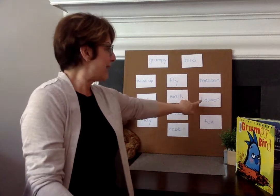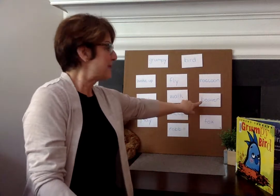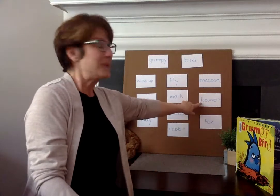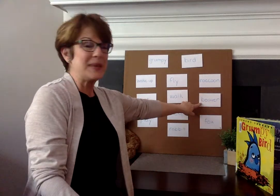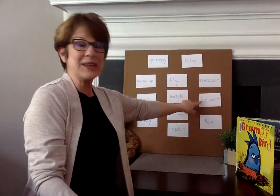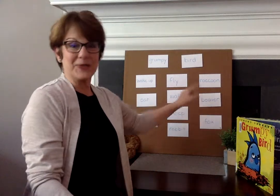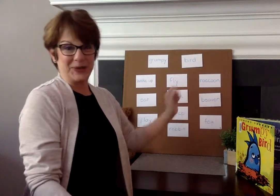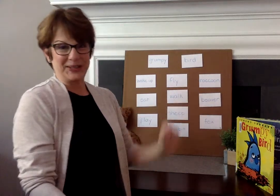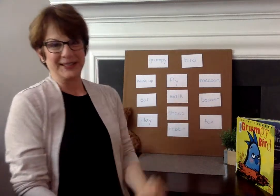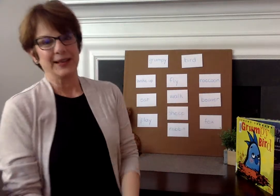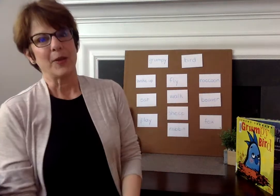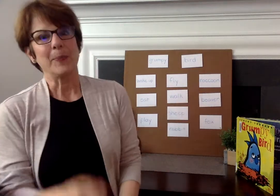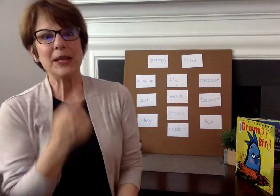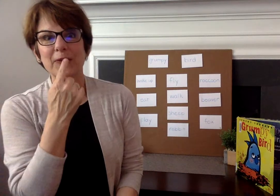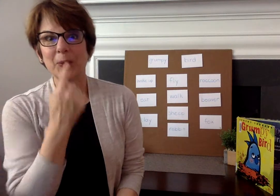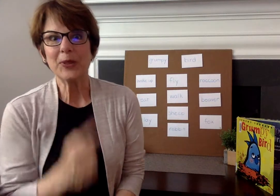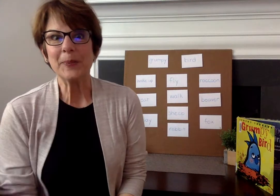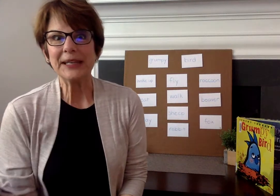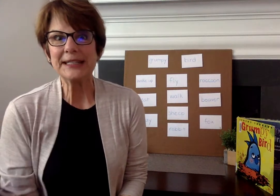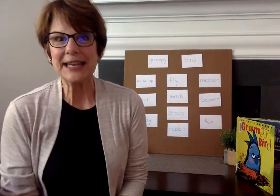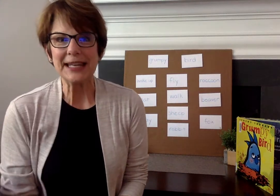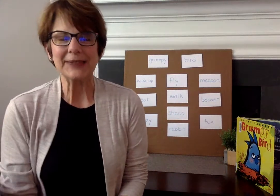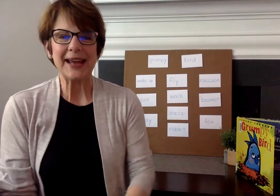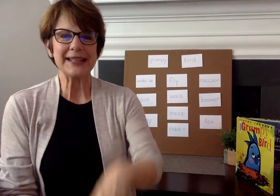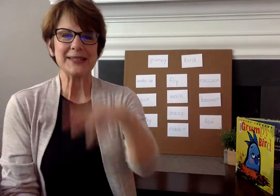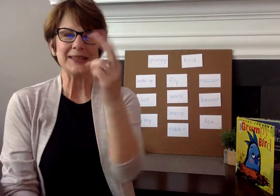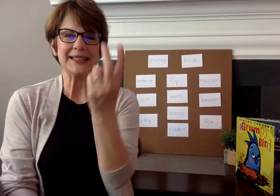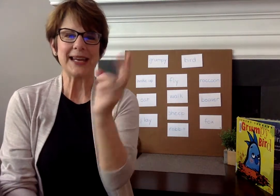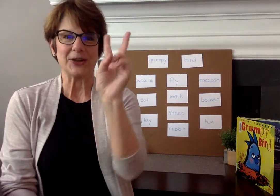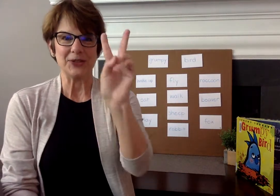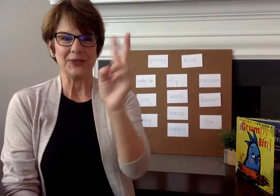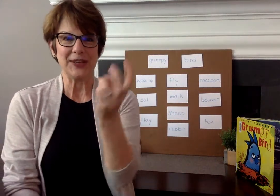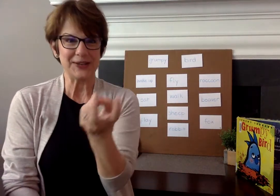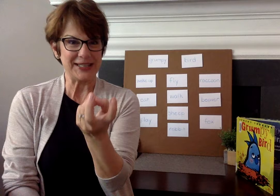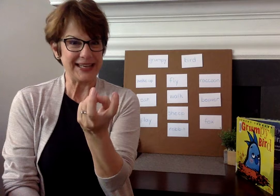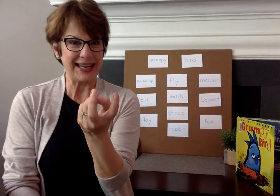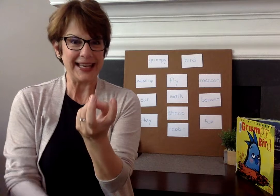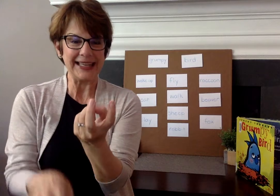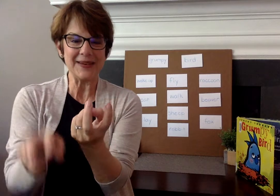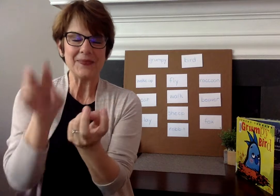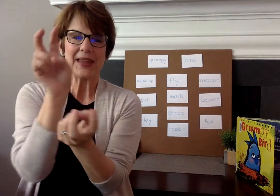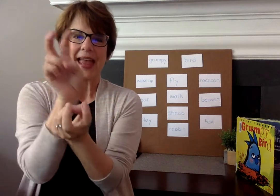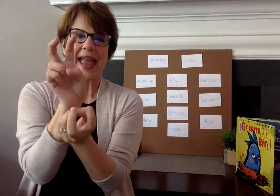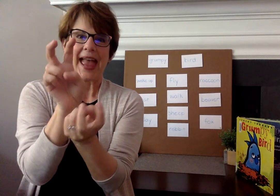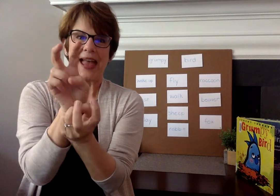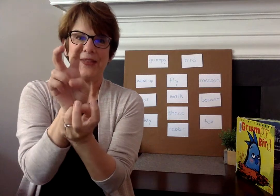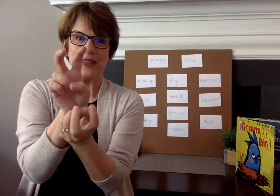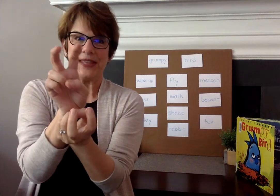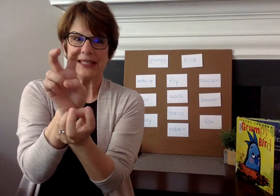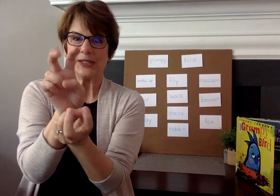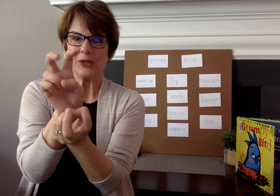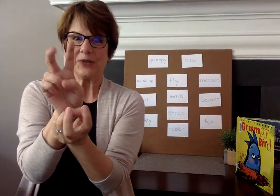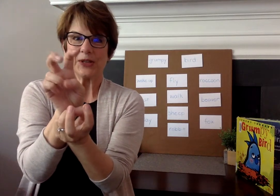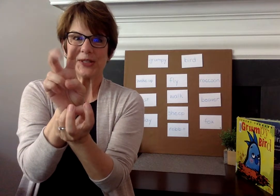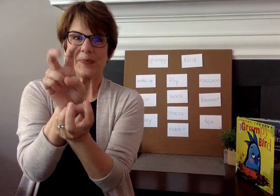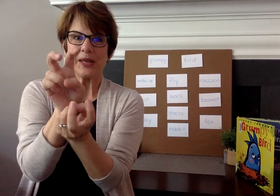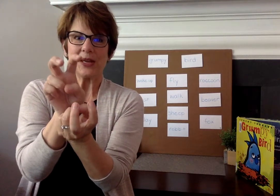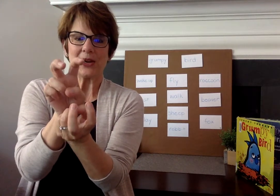And beaver. The beaver with the big teeth, right? So we take our 2 fingers again and these 2 fingers up here